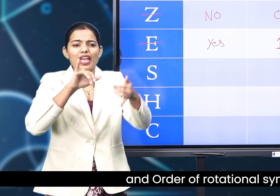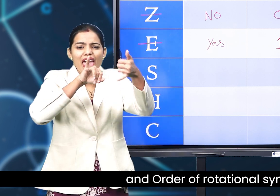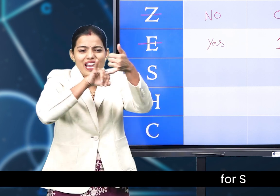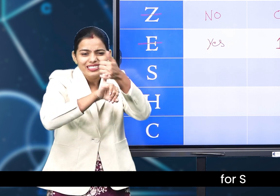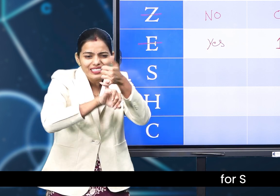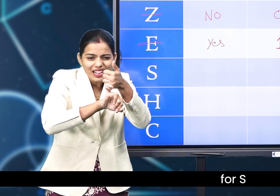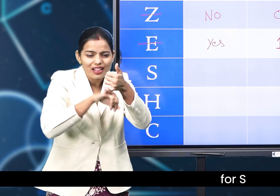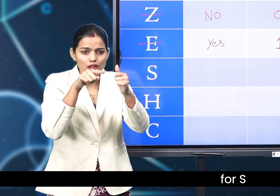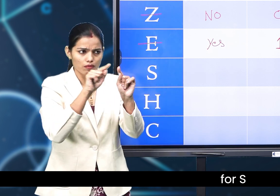For S,